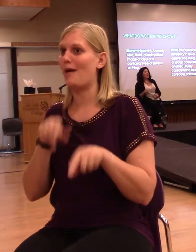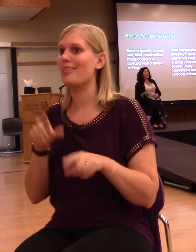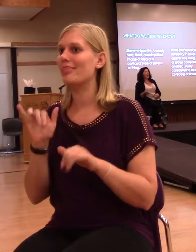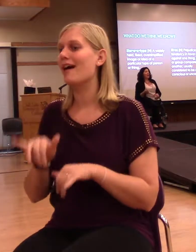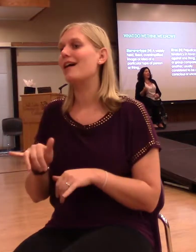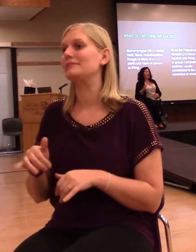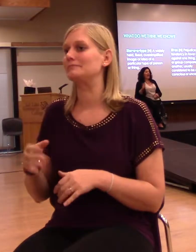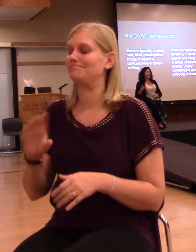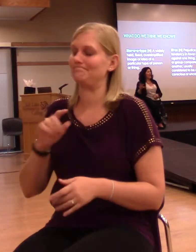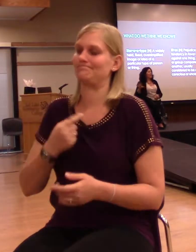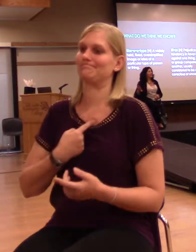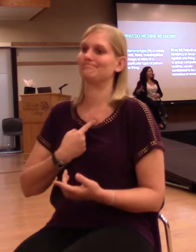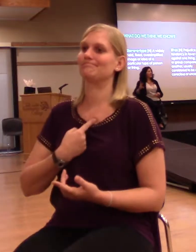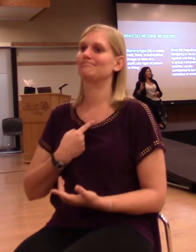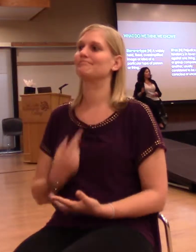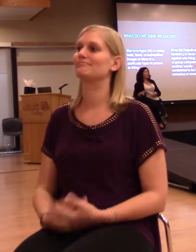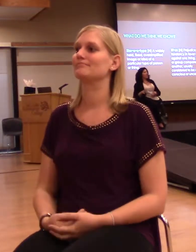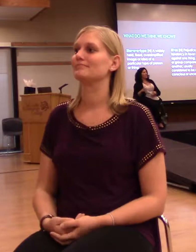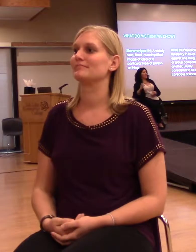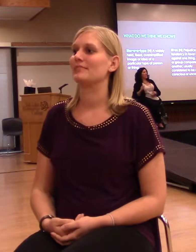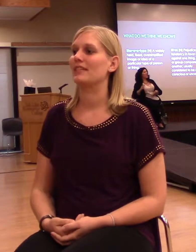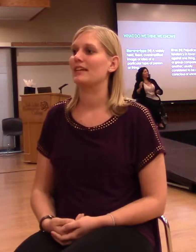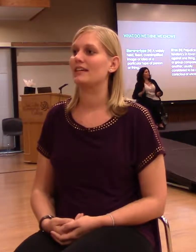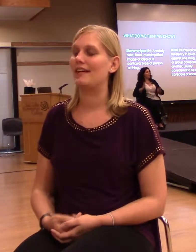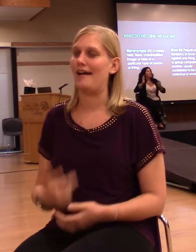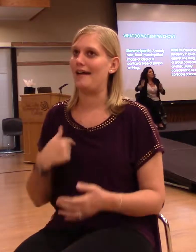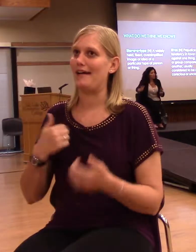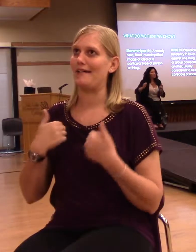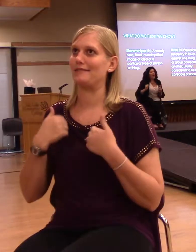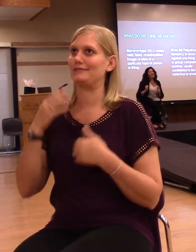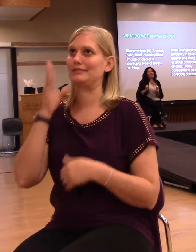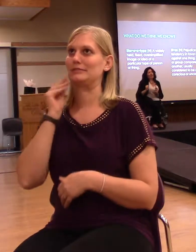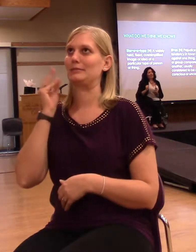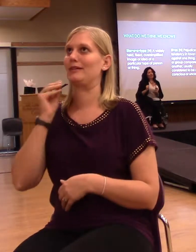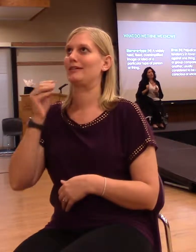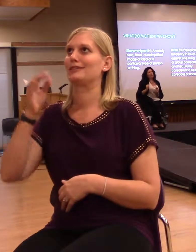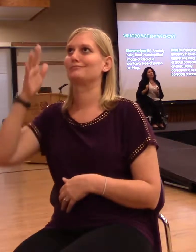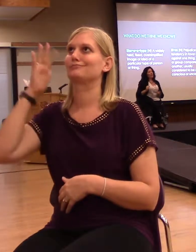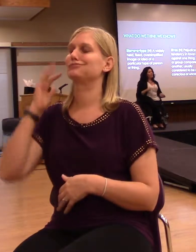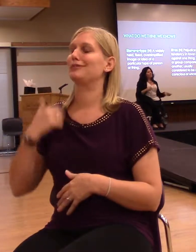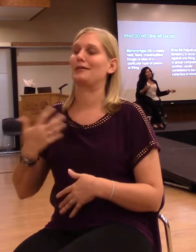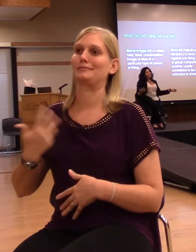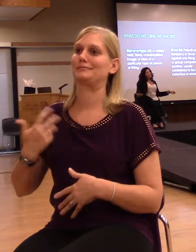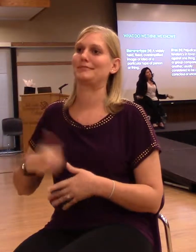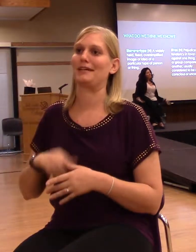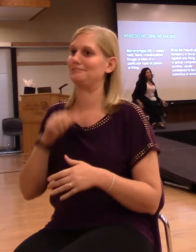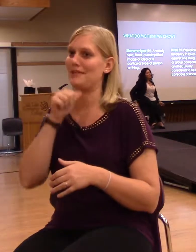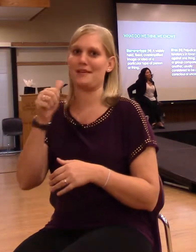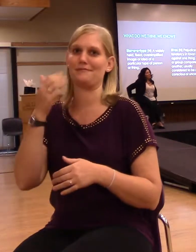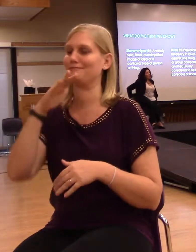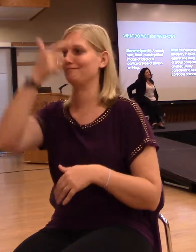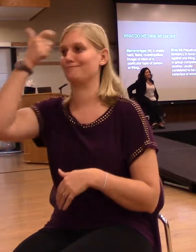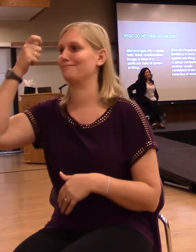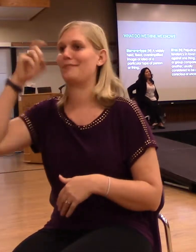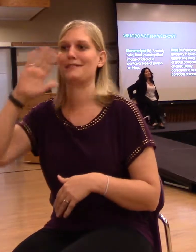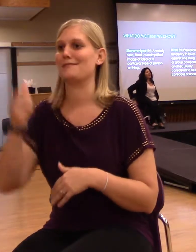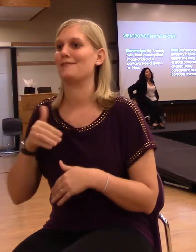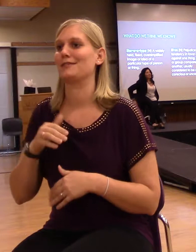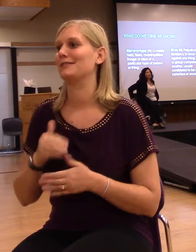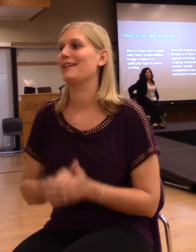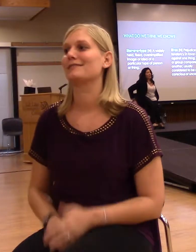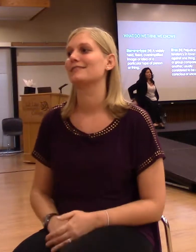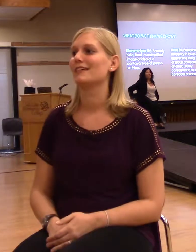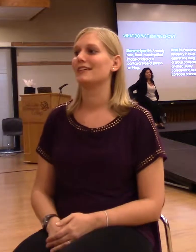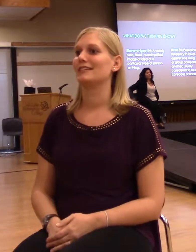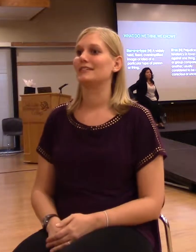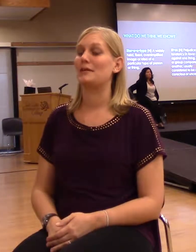I know I had a bad experience once, and I'll never do that again. Much of our bias is